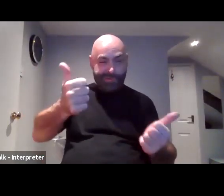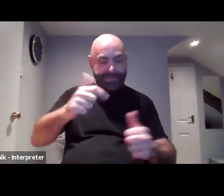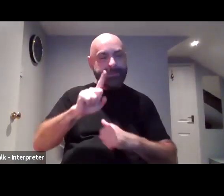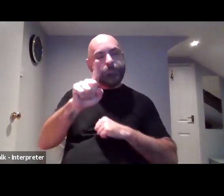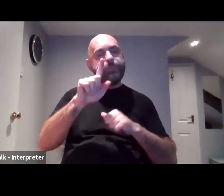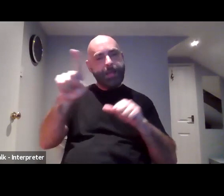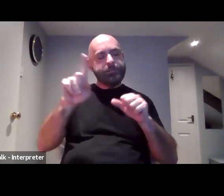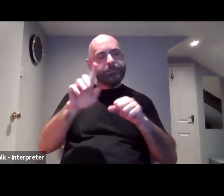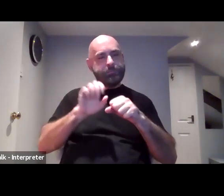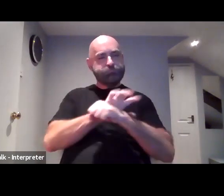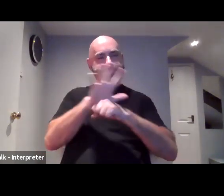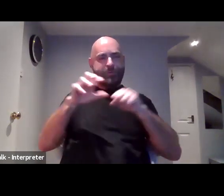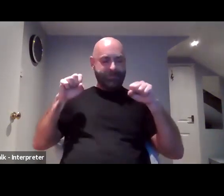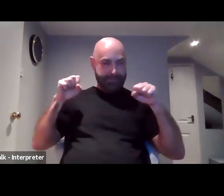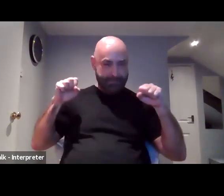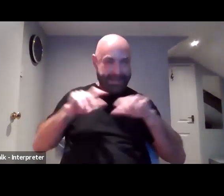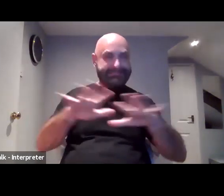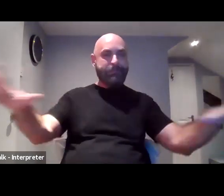then the pandemic crashed upon us.